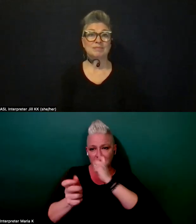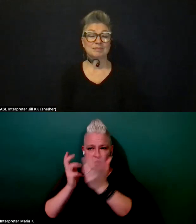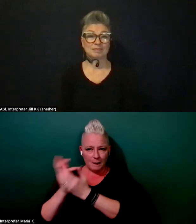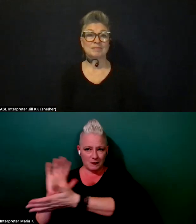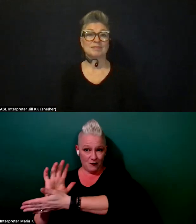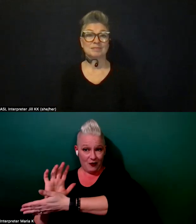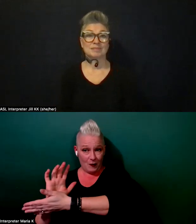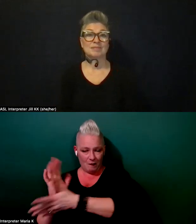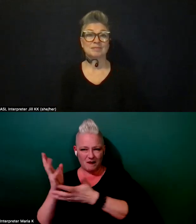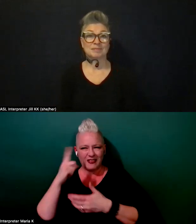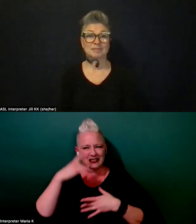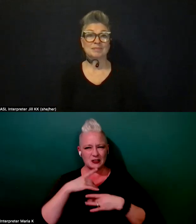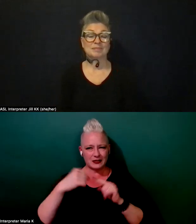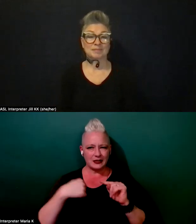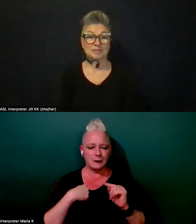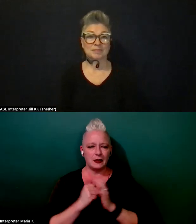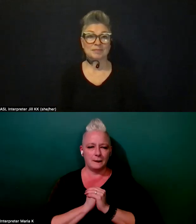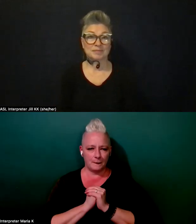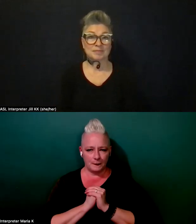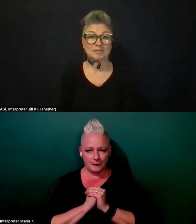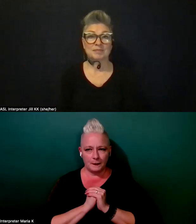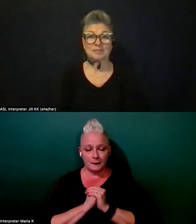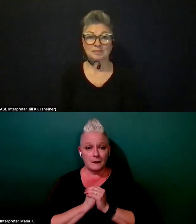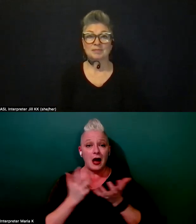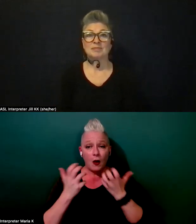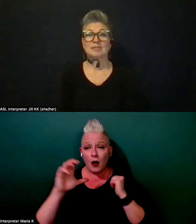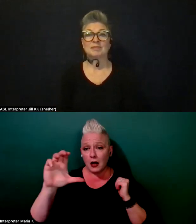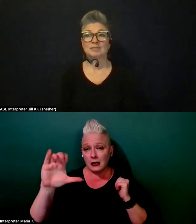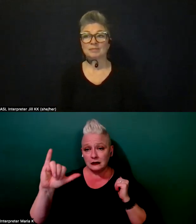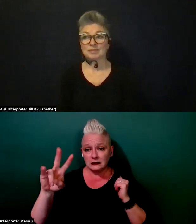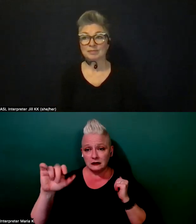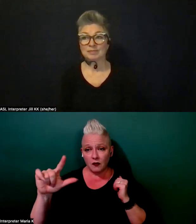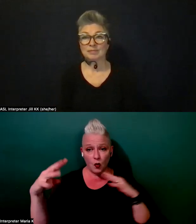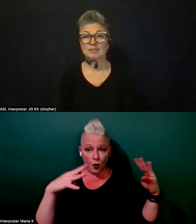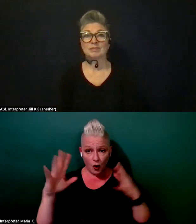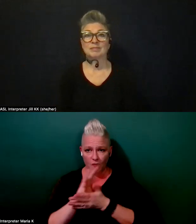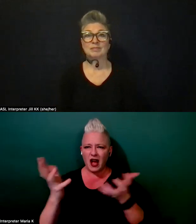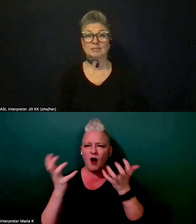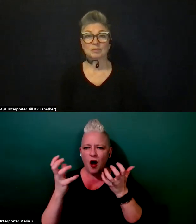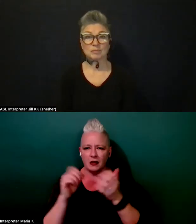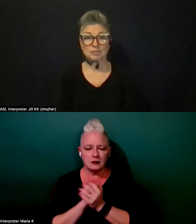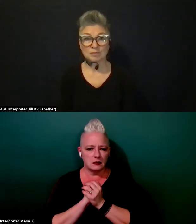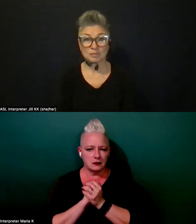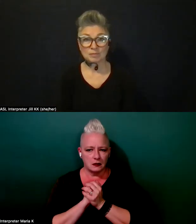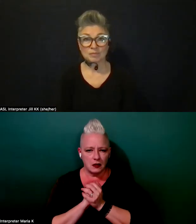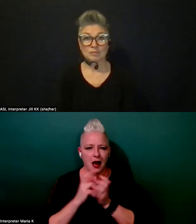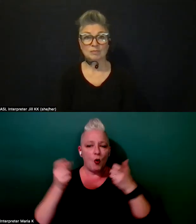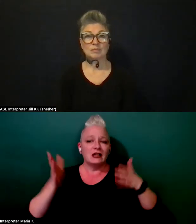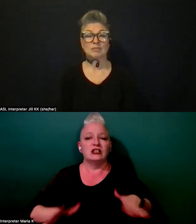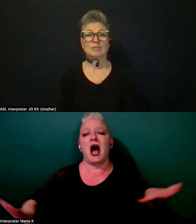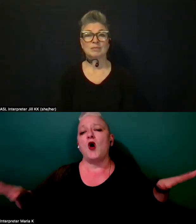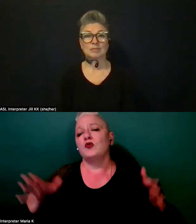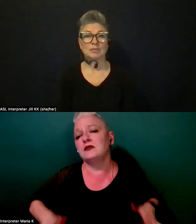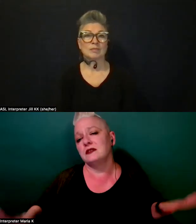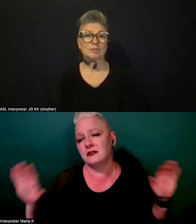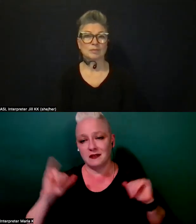that's really interesting to me. I want to do a Civil War movie, lots of like gowns and things.